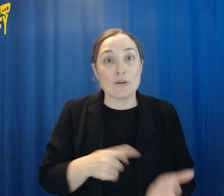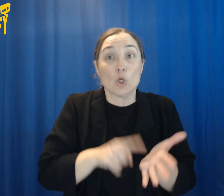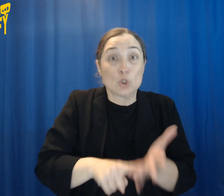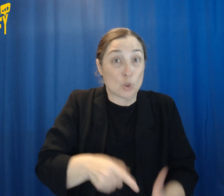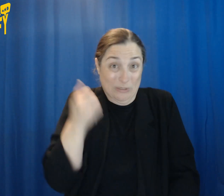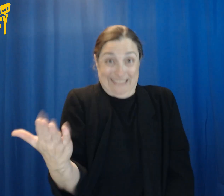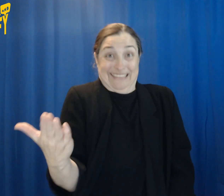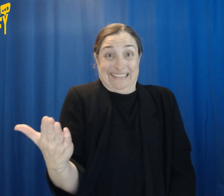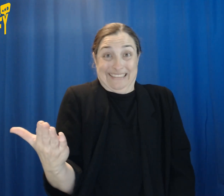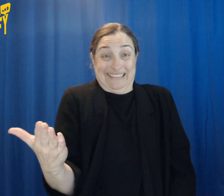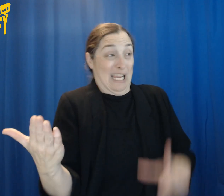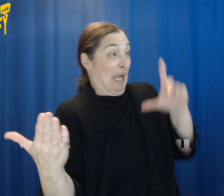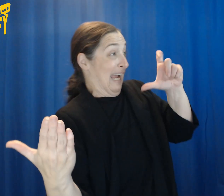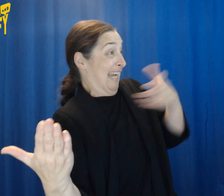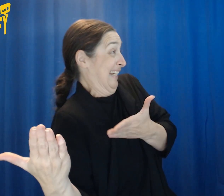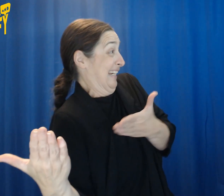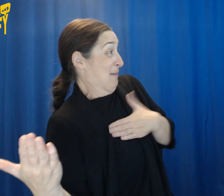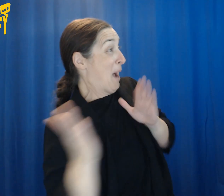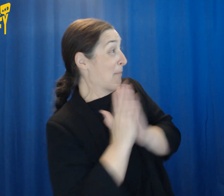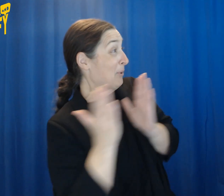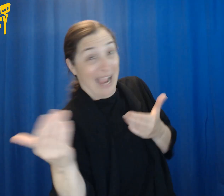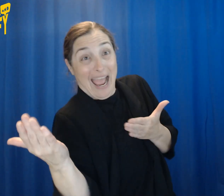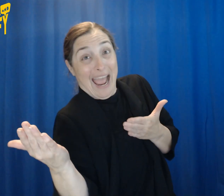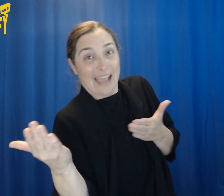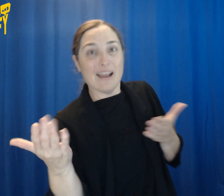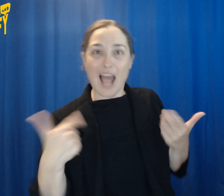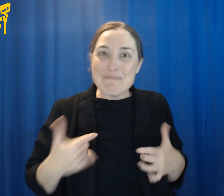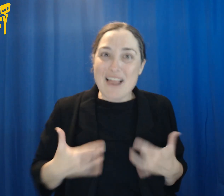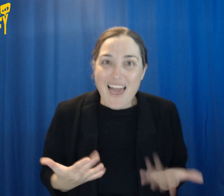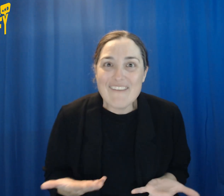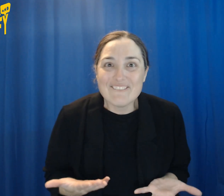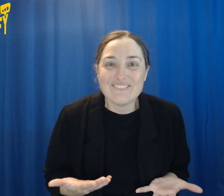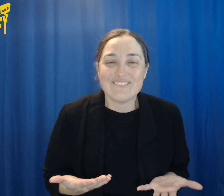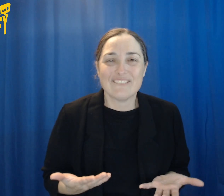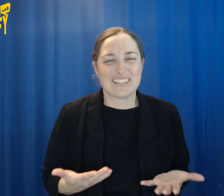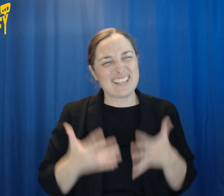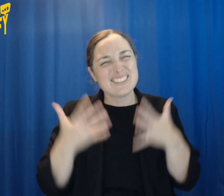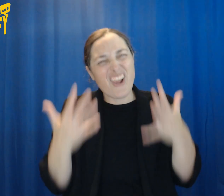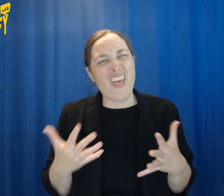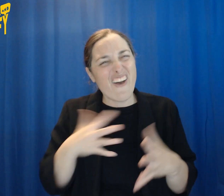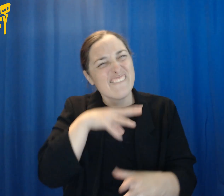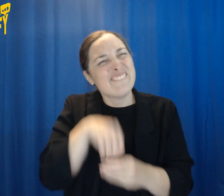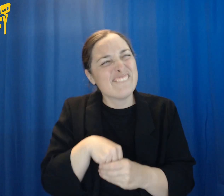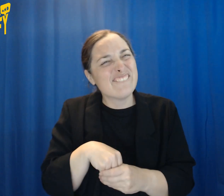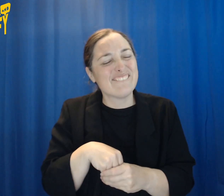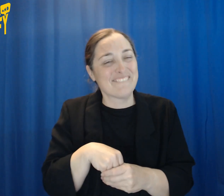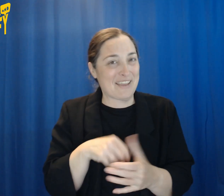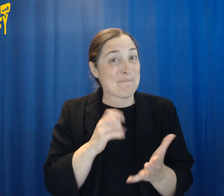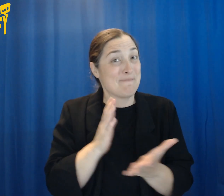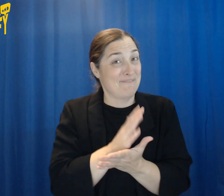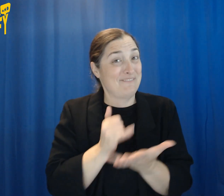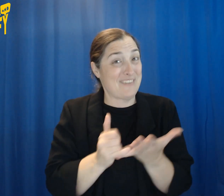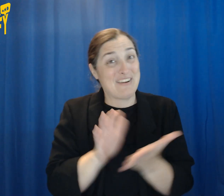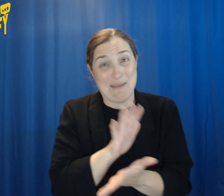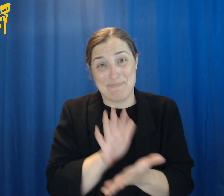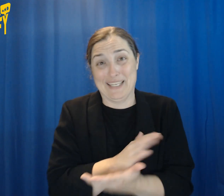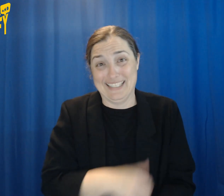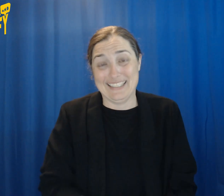take a photo and share it on social media. There's just a whole lot of stuff that I'm very happy about. Being alive, being one of